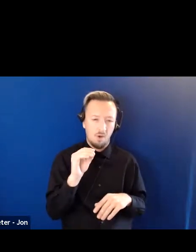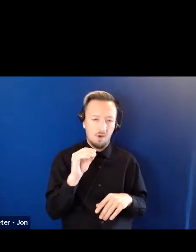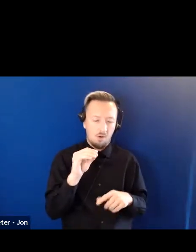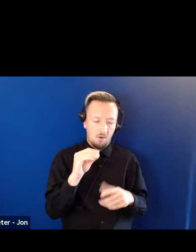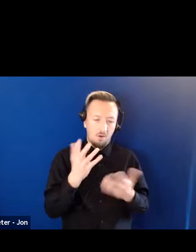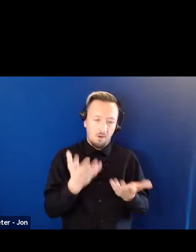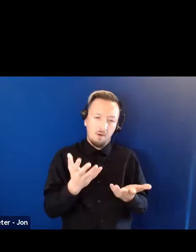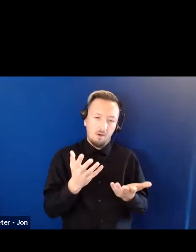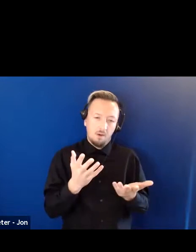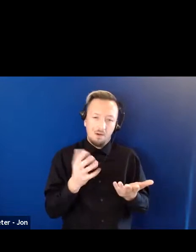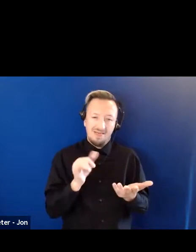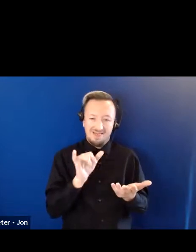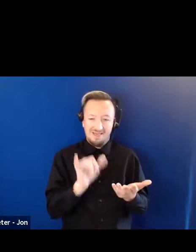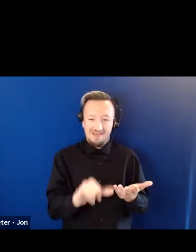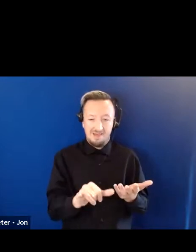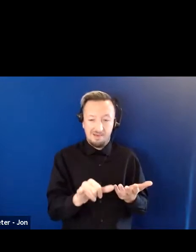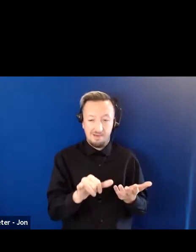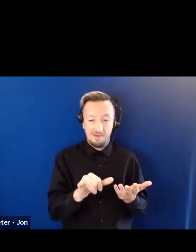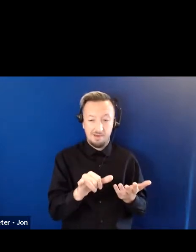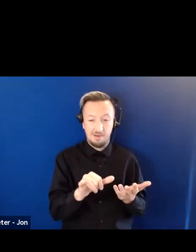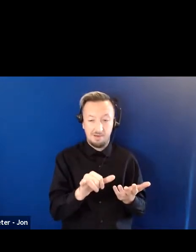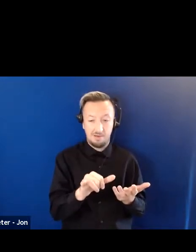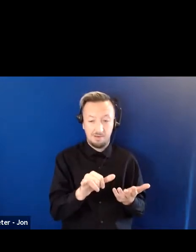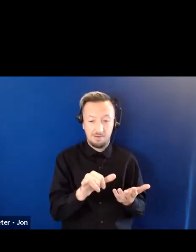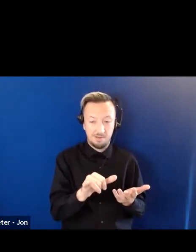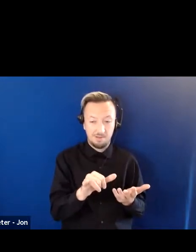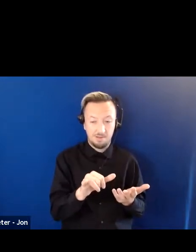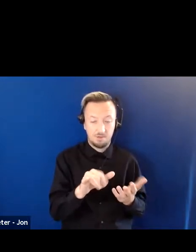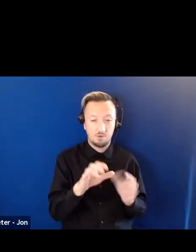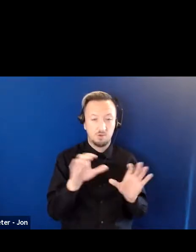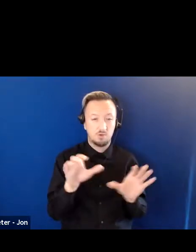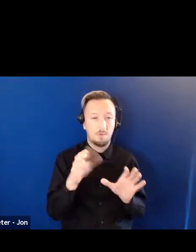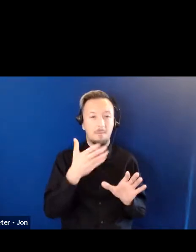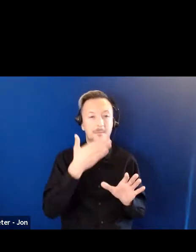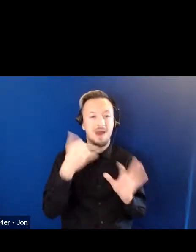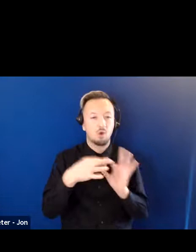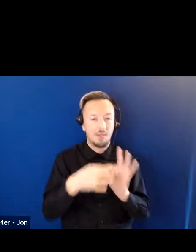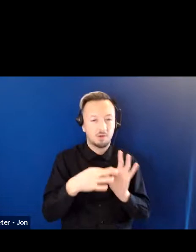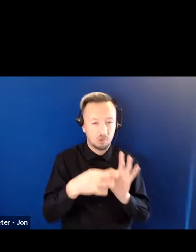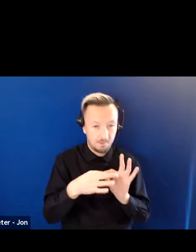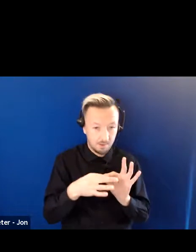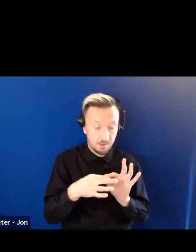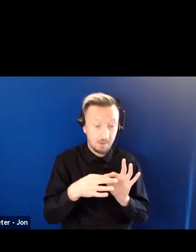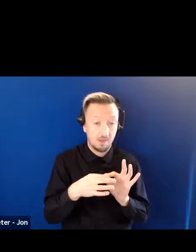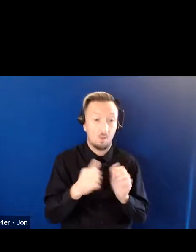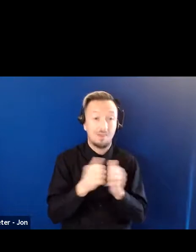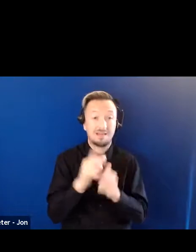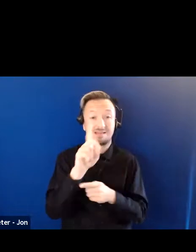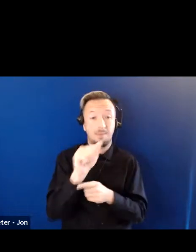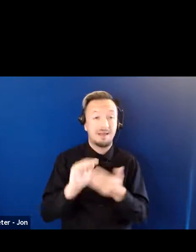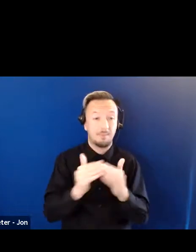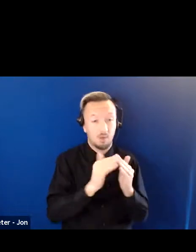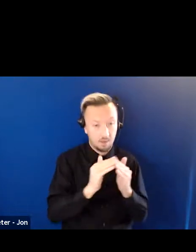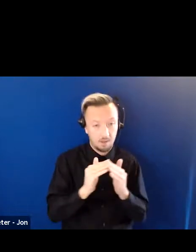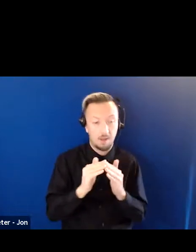we should develop better relationships, again, not only with disability communities, but other